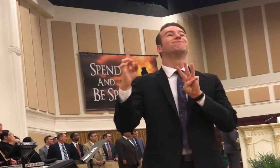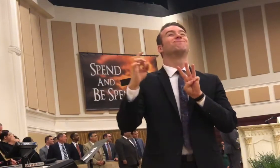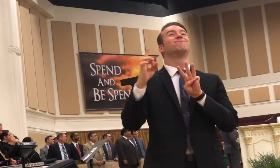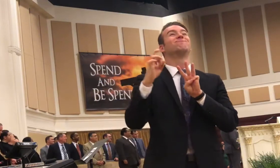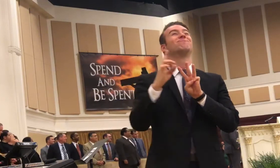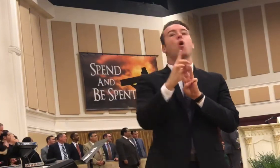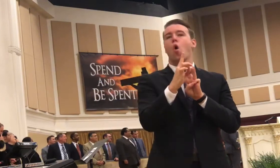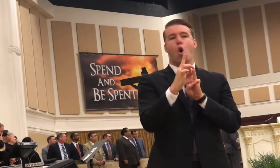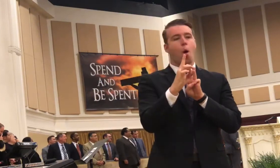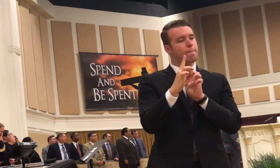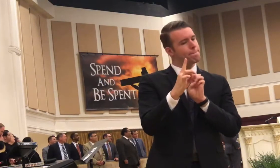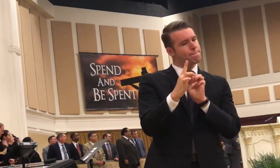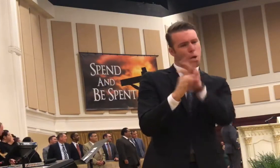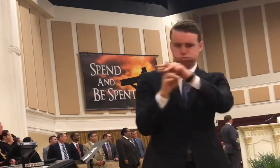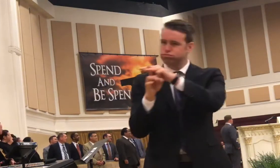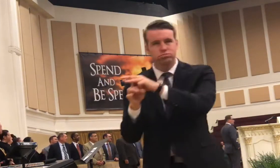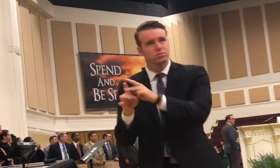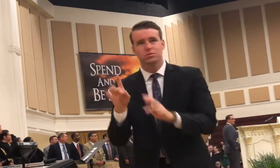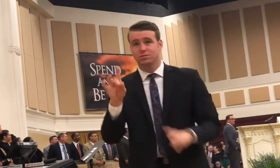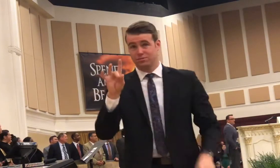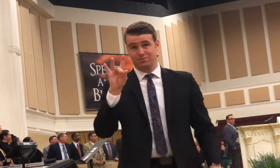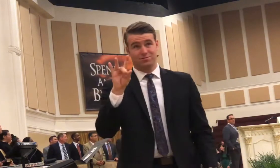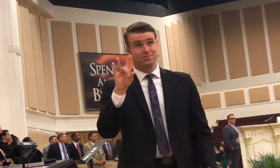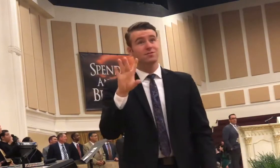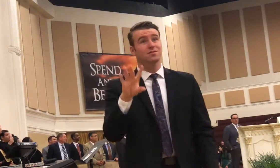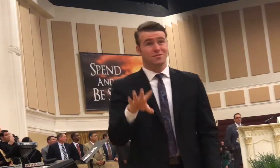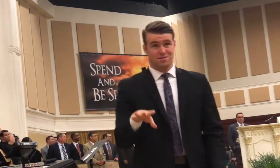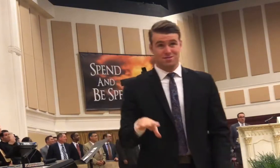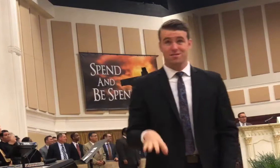And it was on like Donkey Kong.